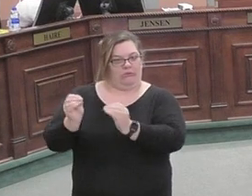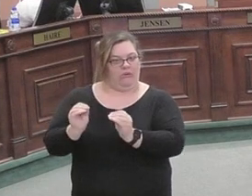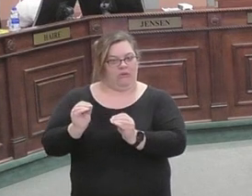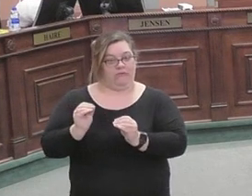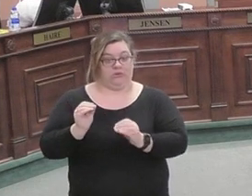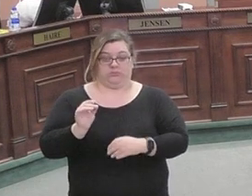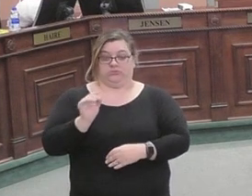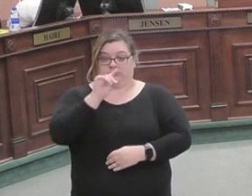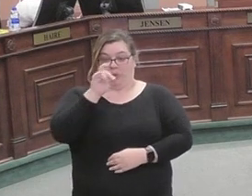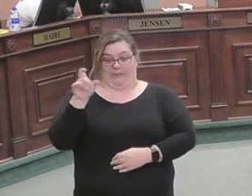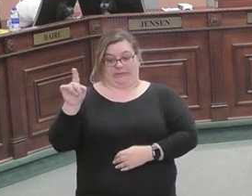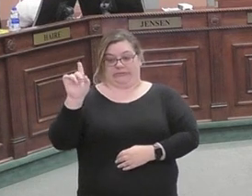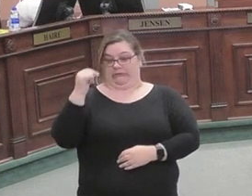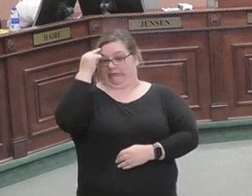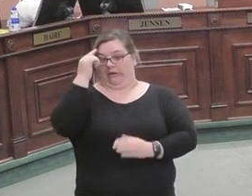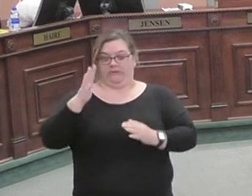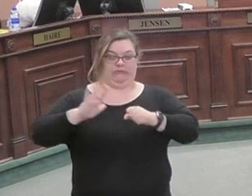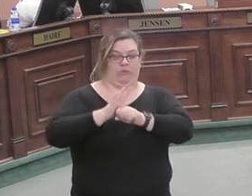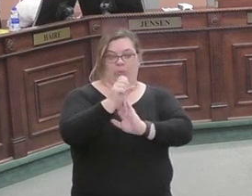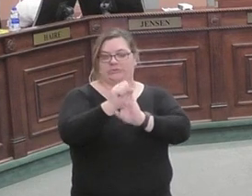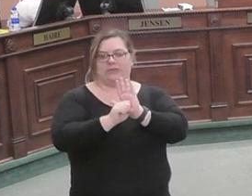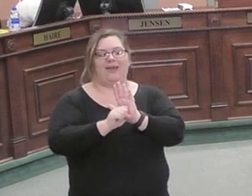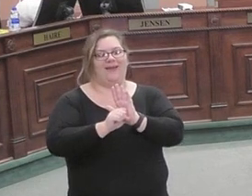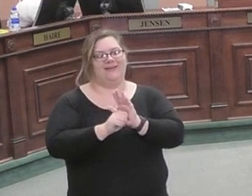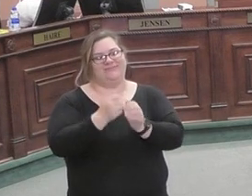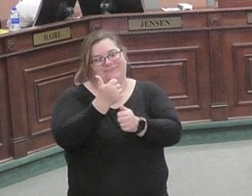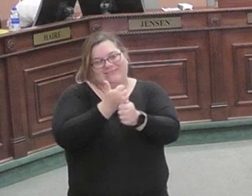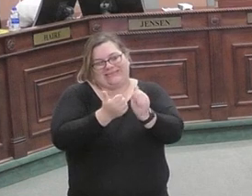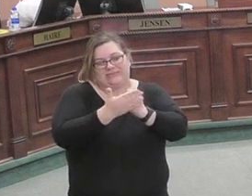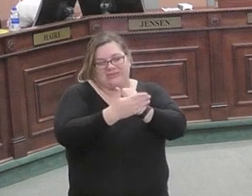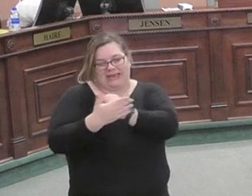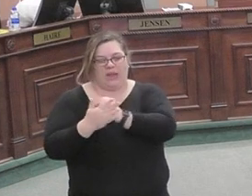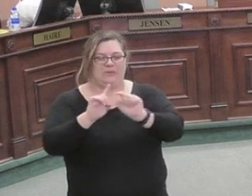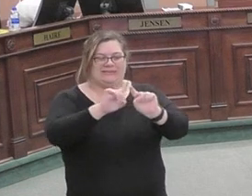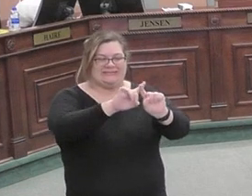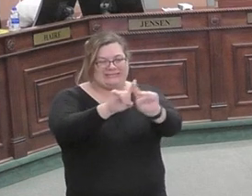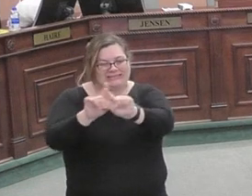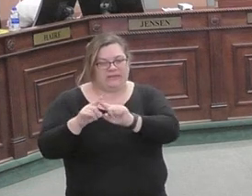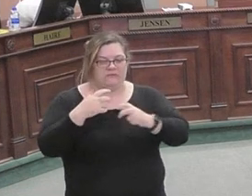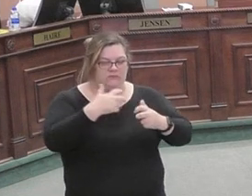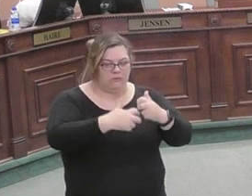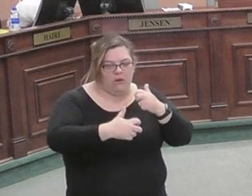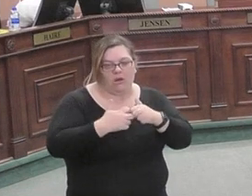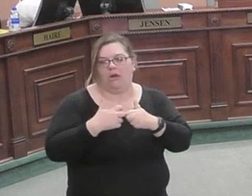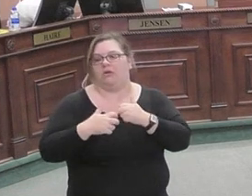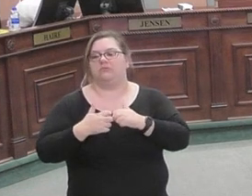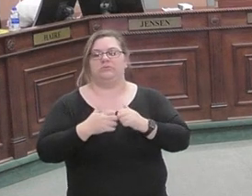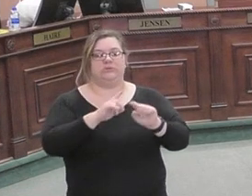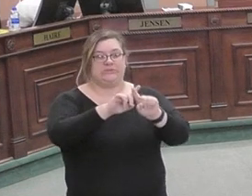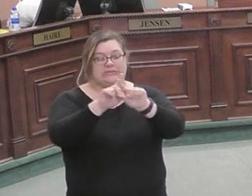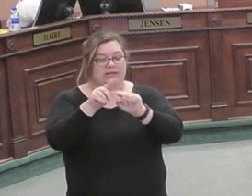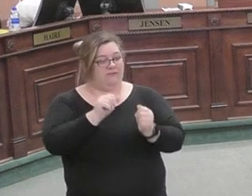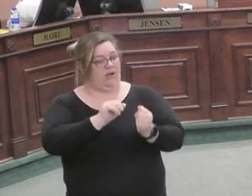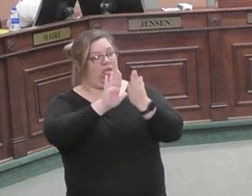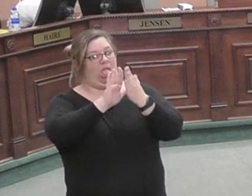of the entire state of 100 counties, there are different problems. There are different challenges. There are different things that urban